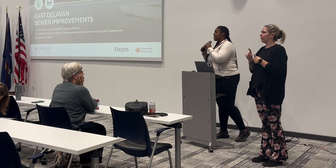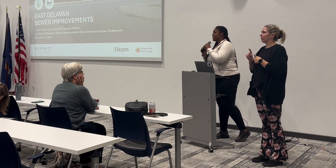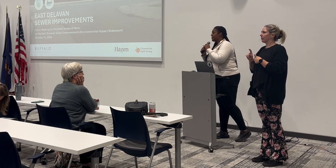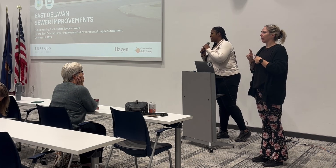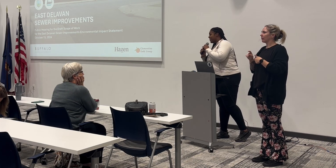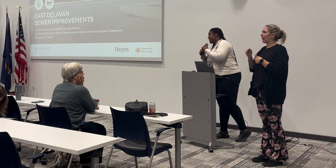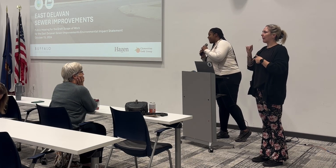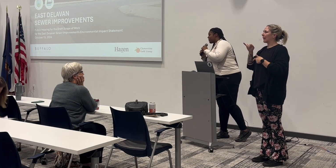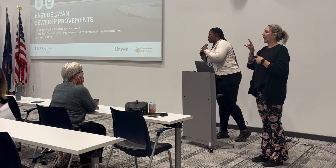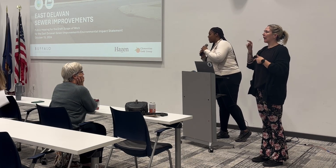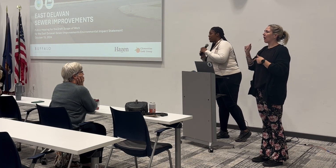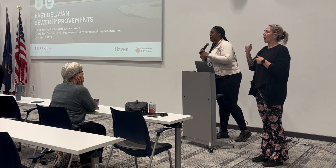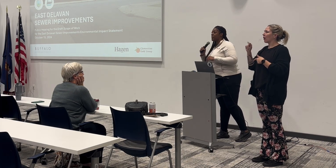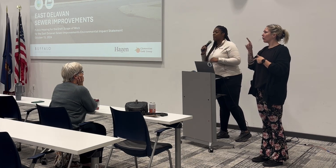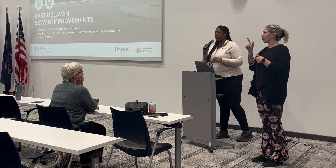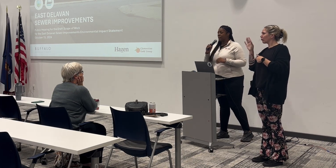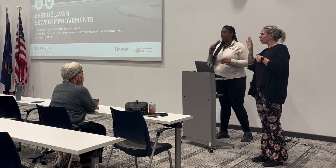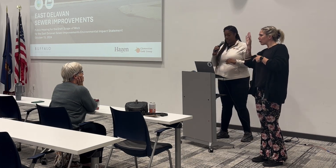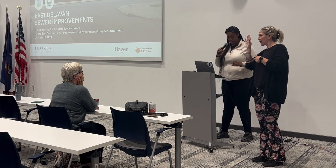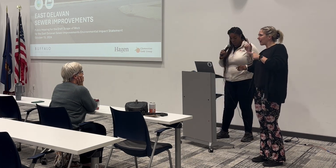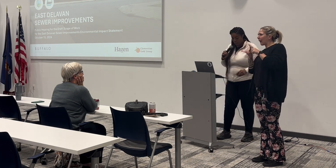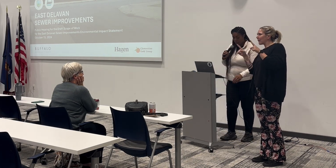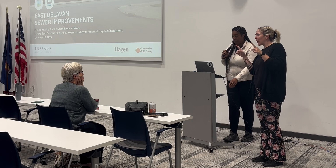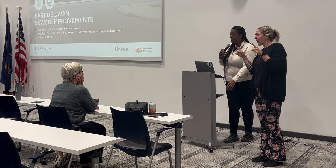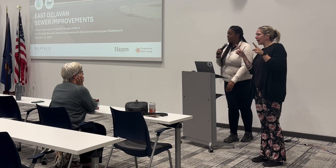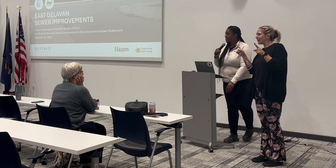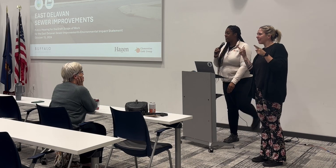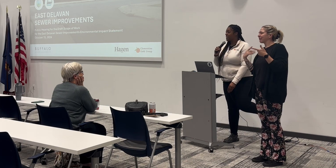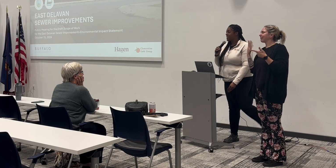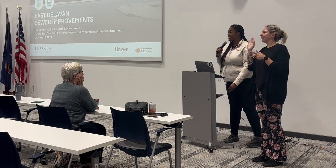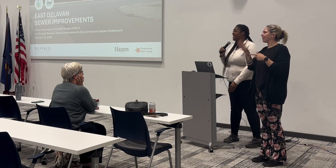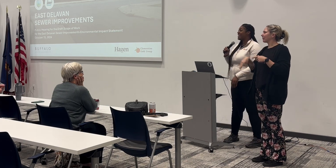Miss Ada, you raising your hand, but I know that's not a real